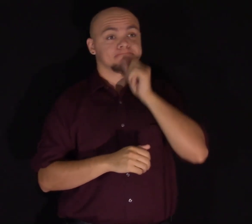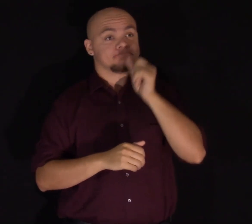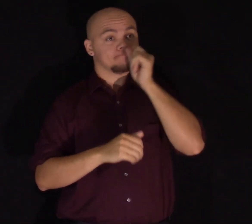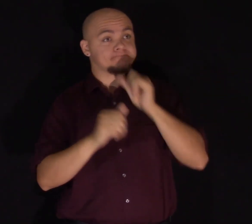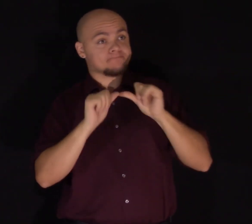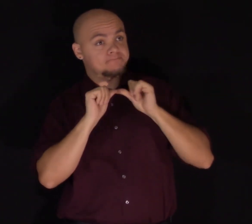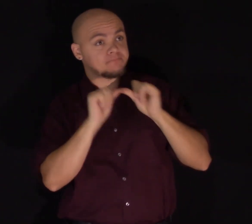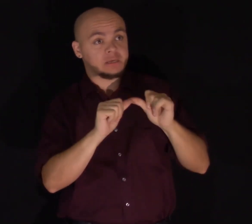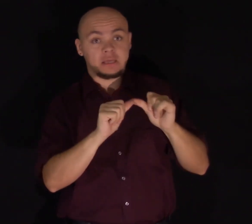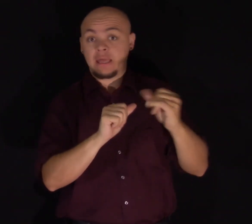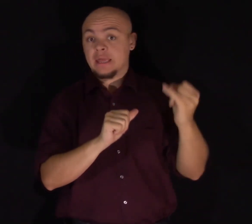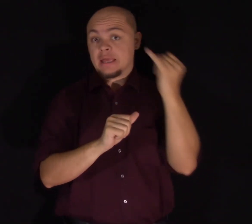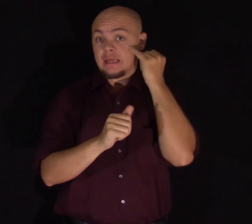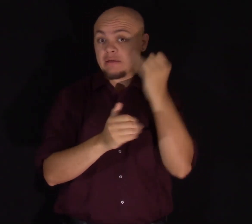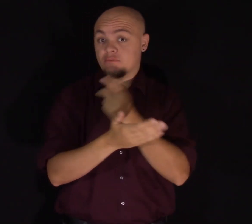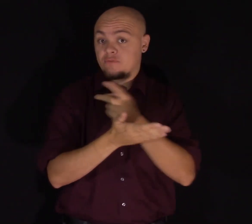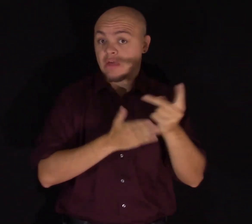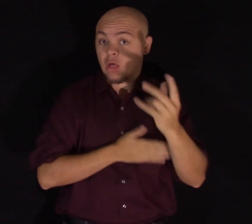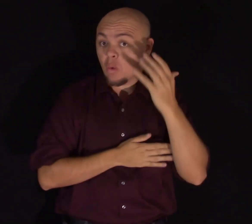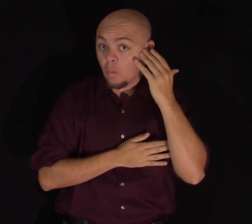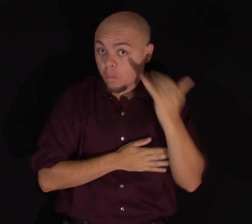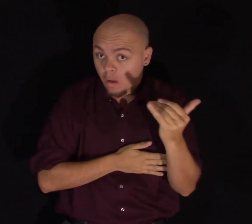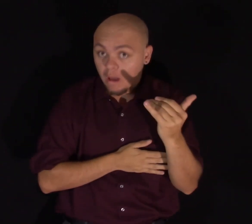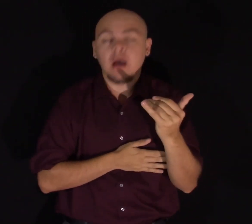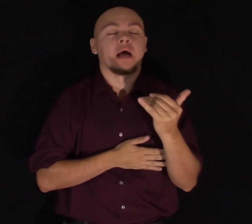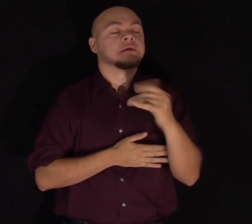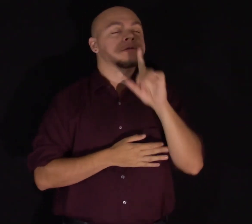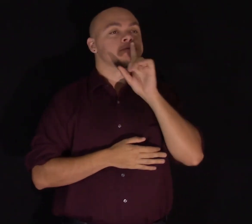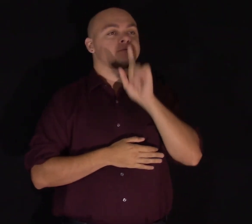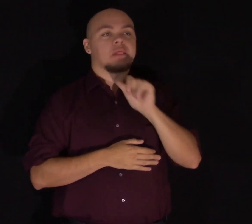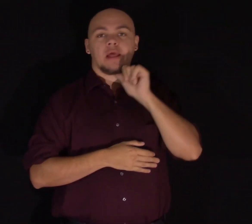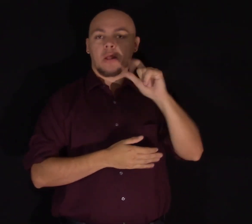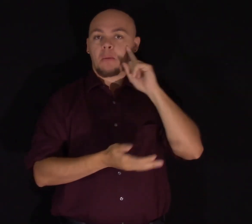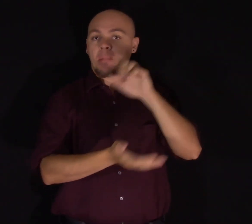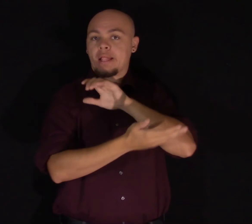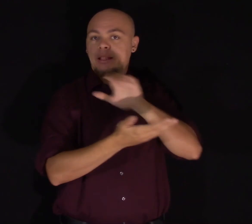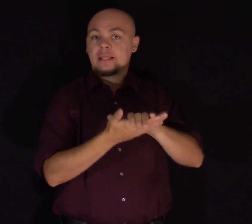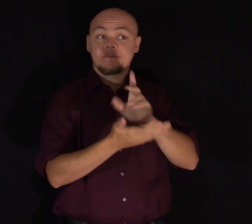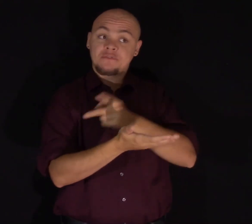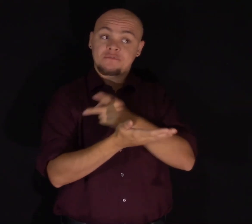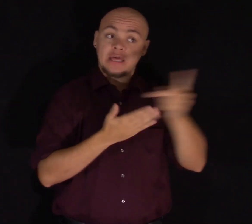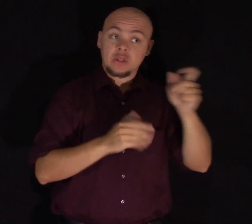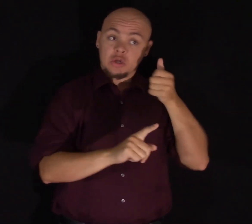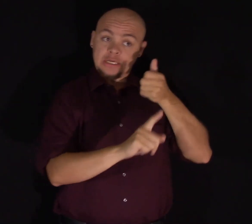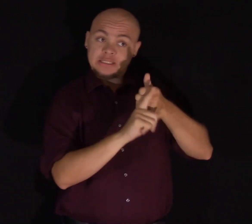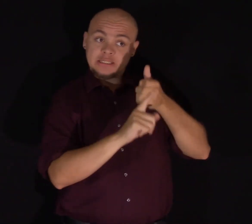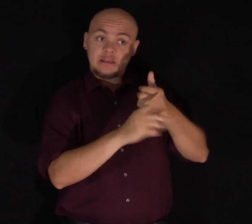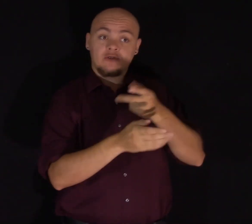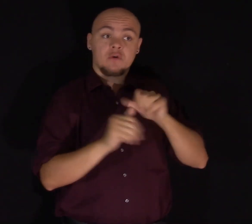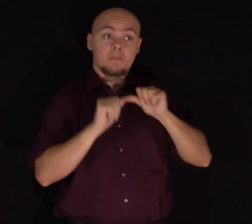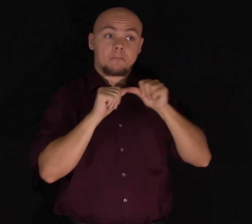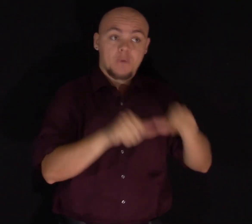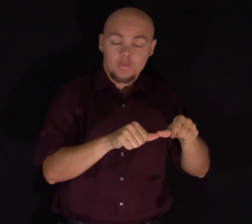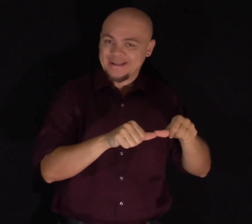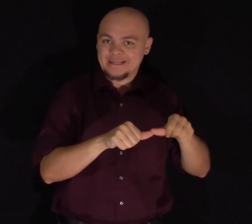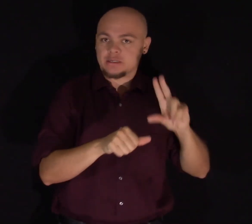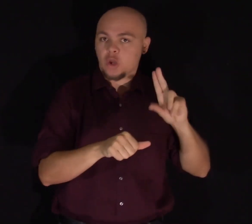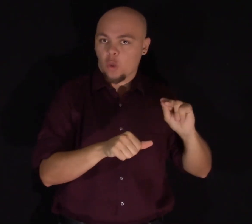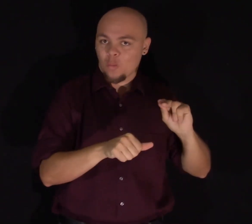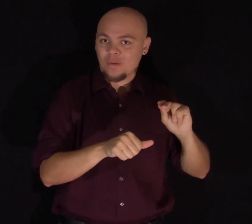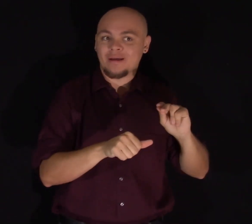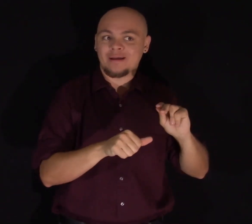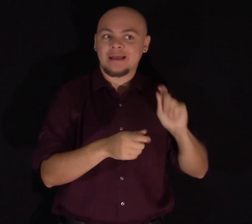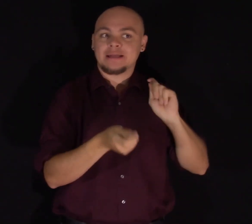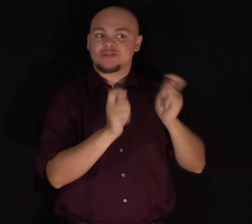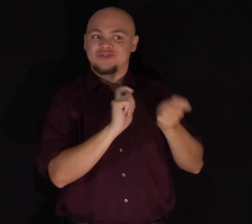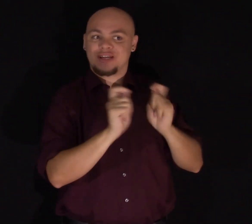they fail because they don't believe that failure is a permanent condition. So growth mindset is